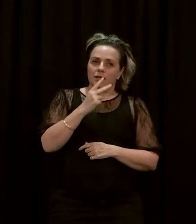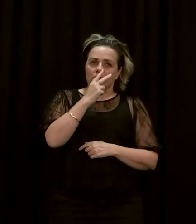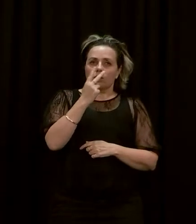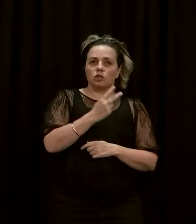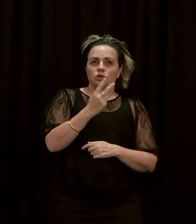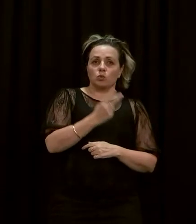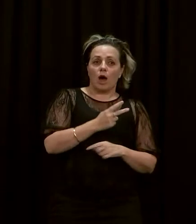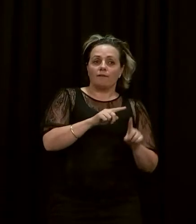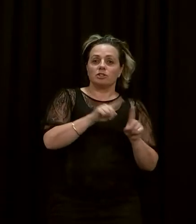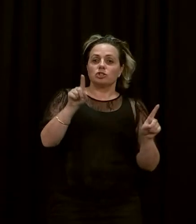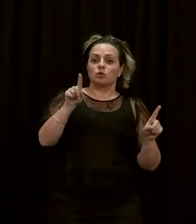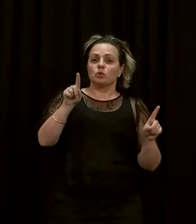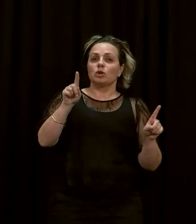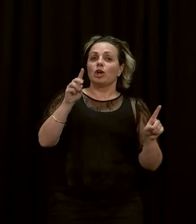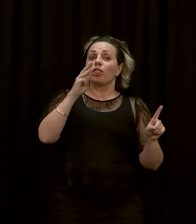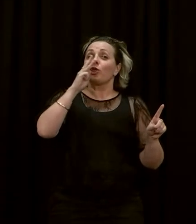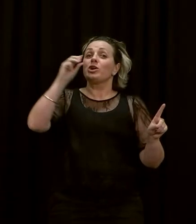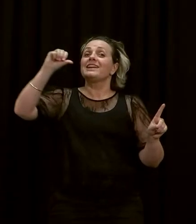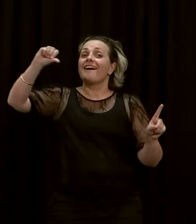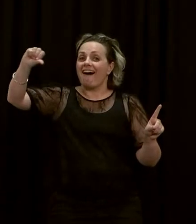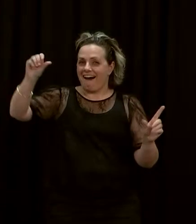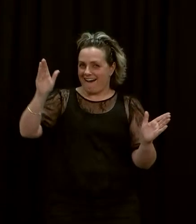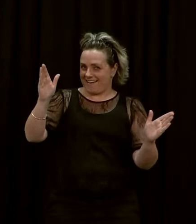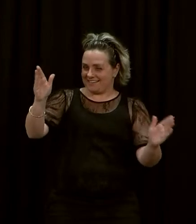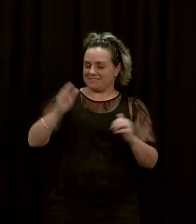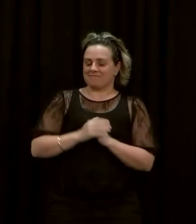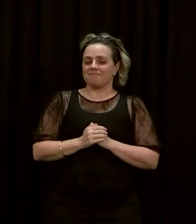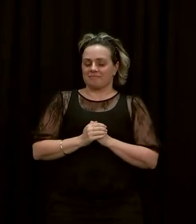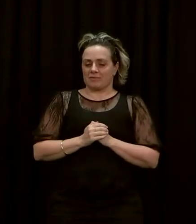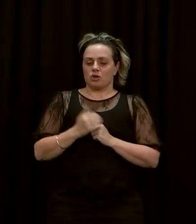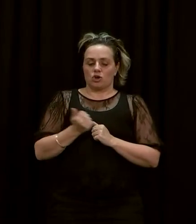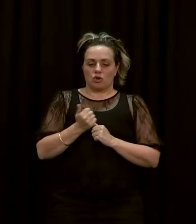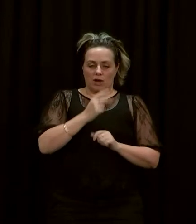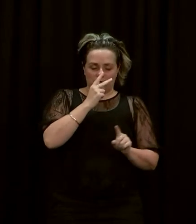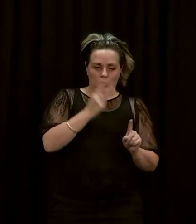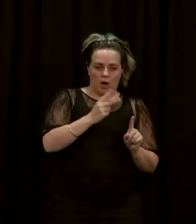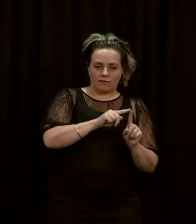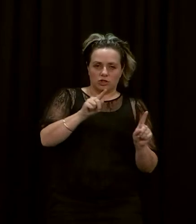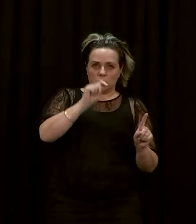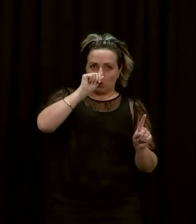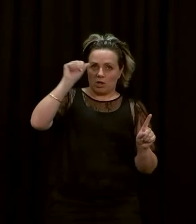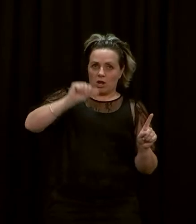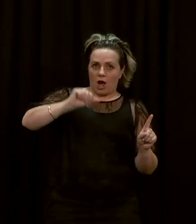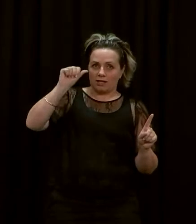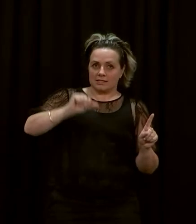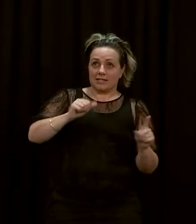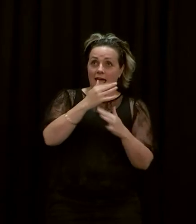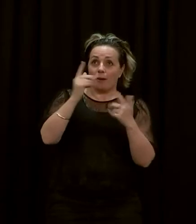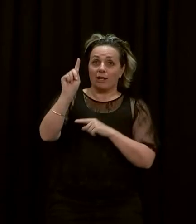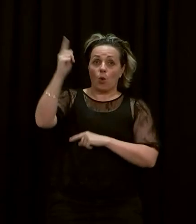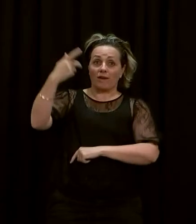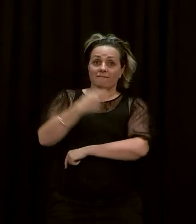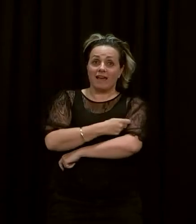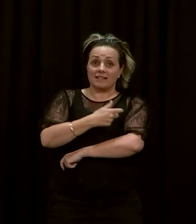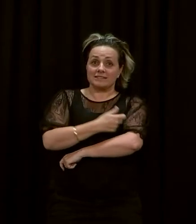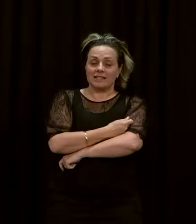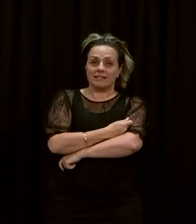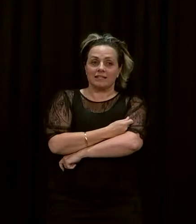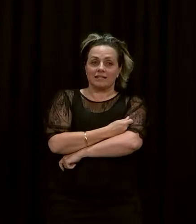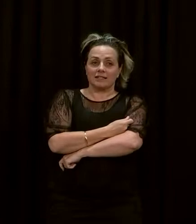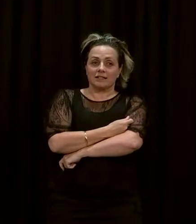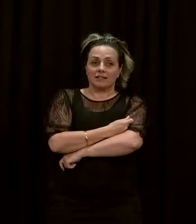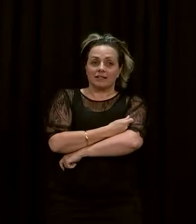39. Okay, so for 12 to 19, dose 1 in the Auckland region is 60%, 20